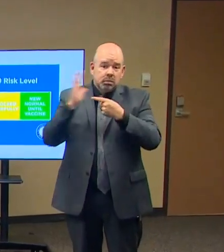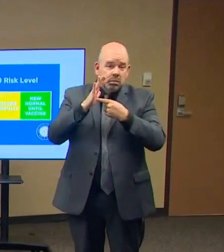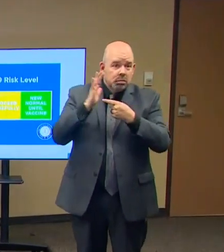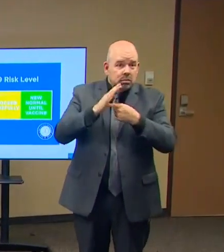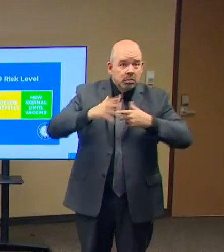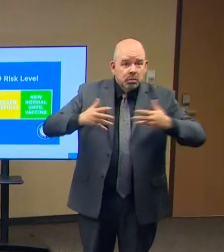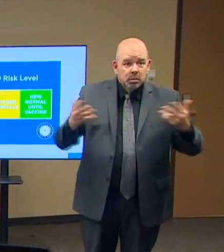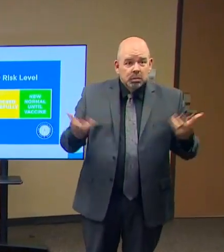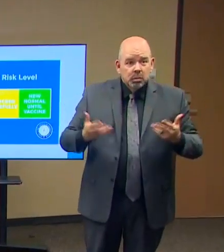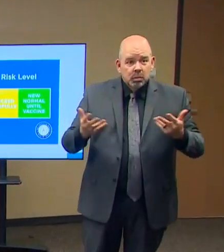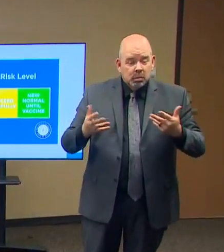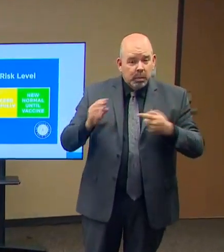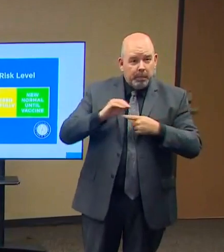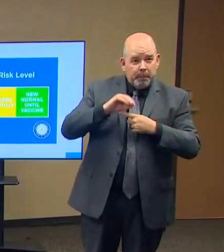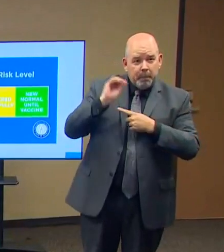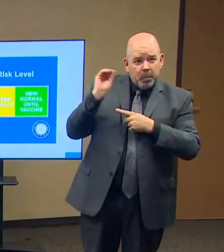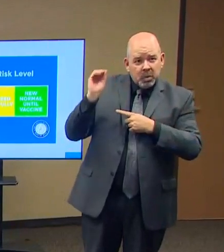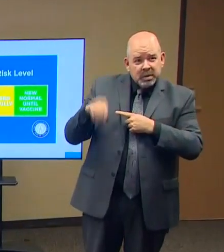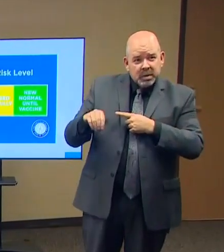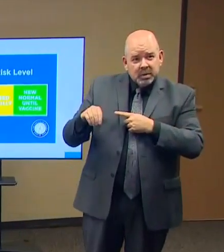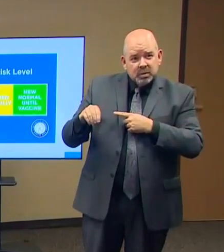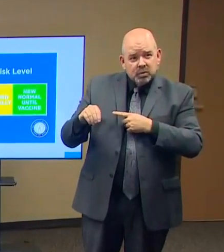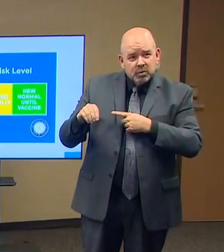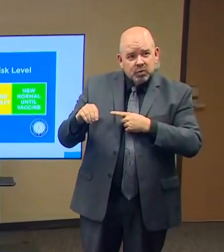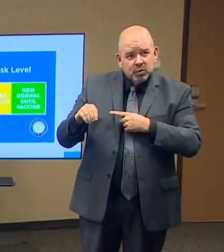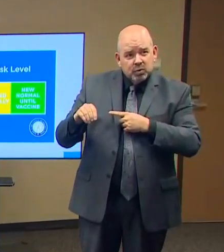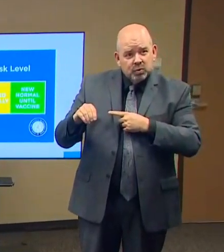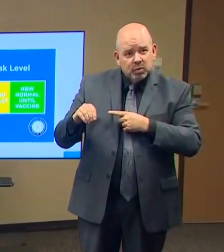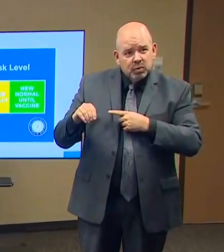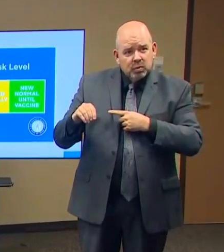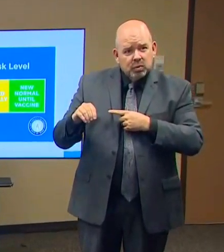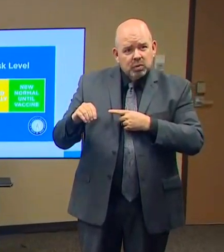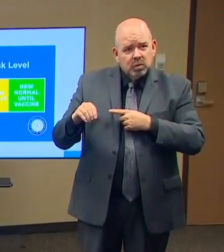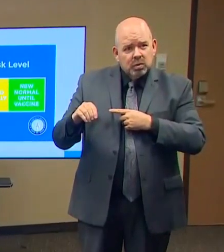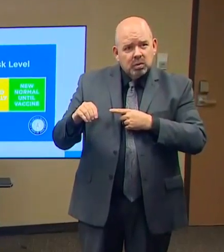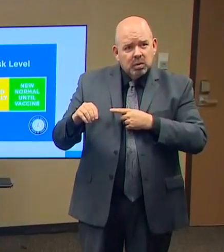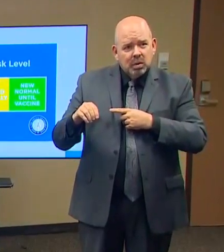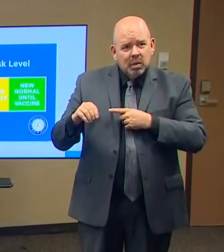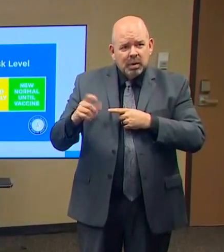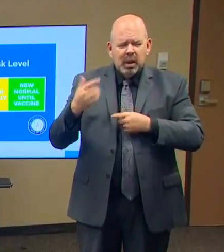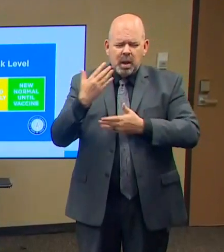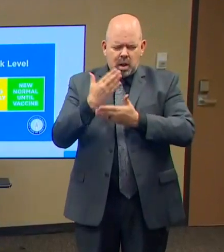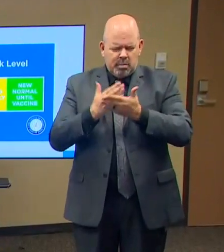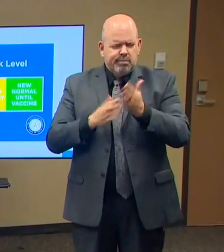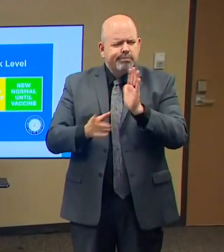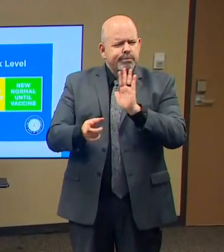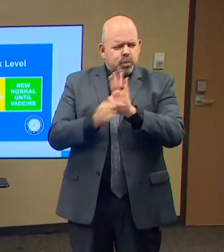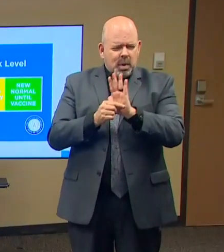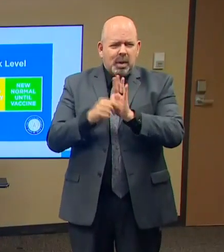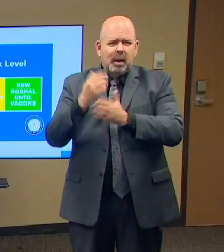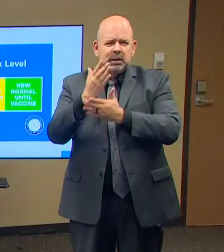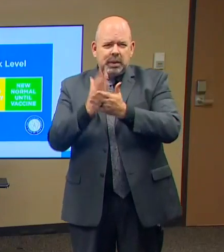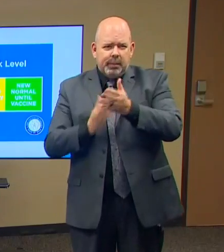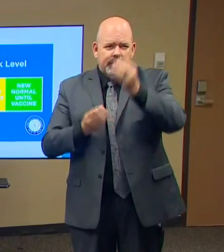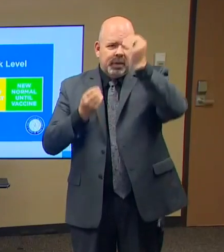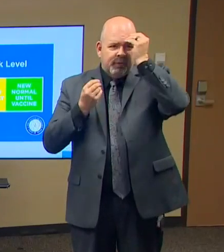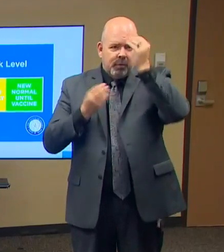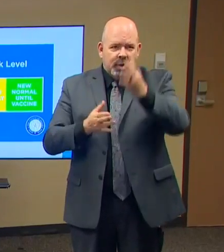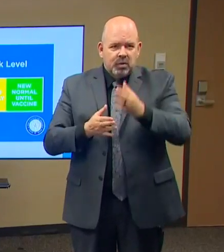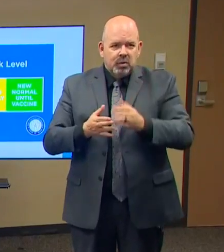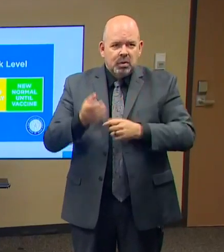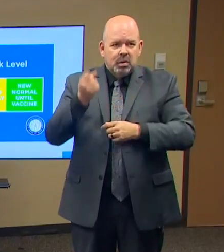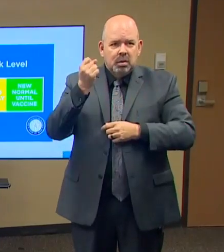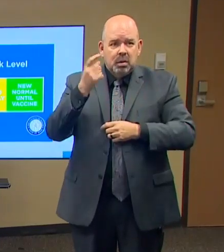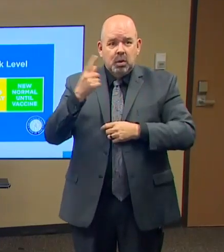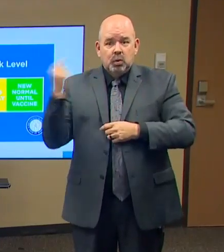percent positives of cases. And so we do have some of those numbers on our the Tuesday and Friday, more